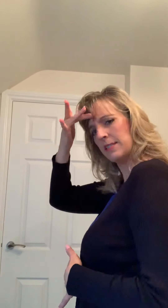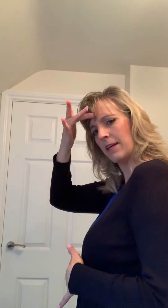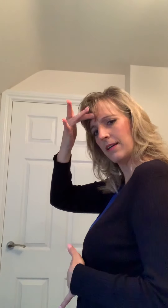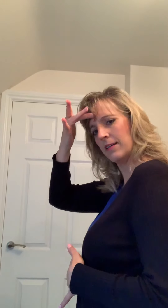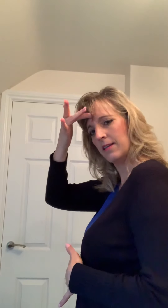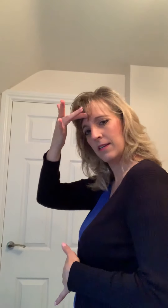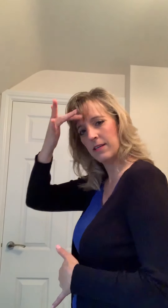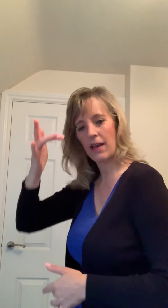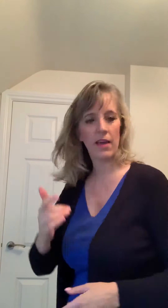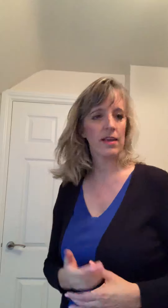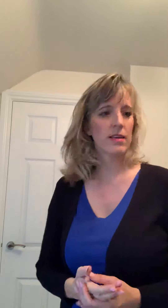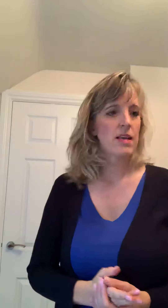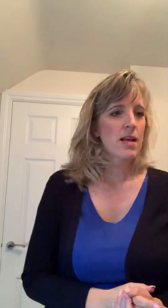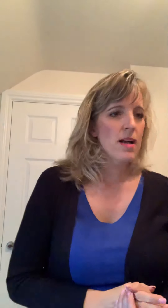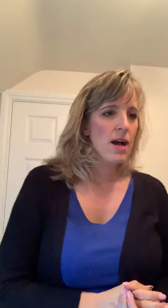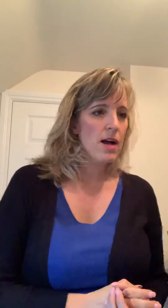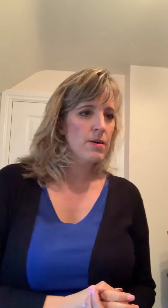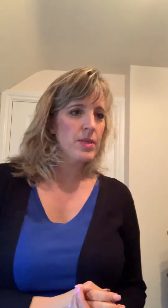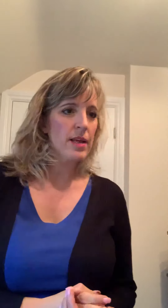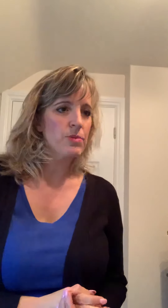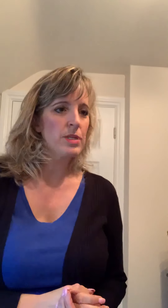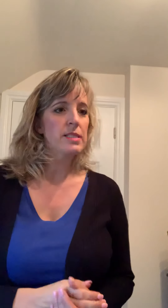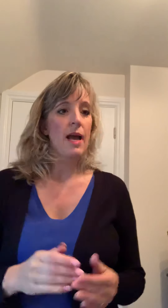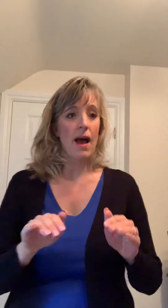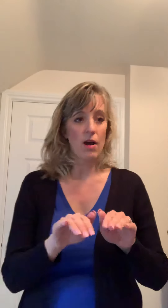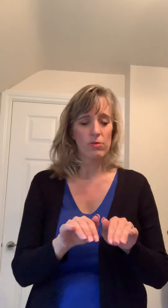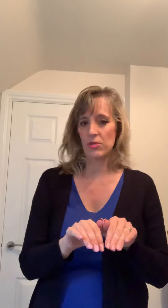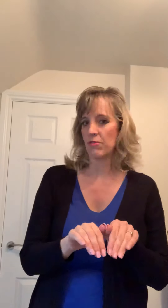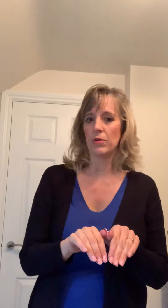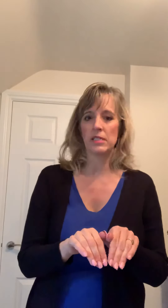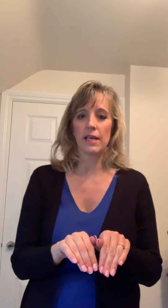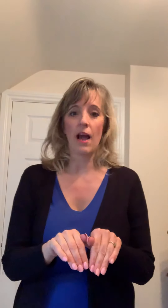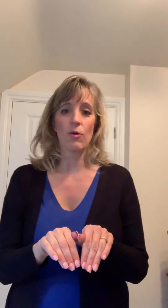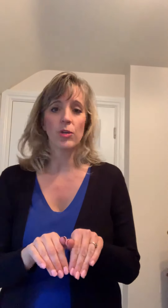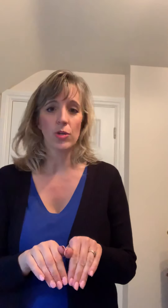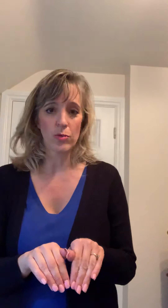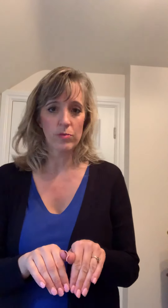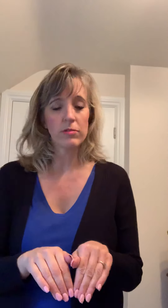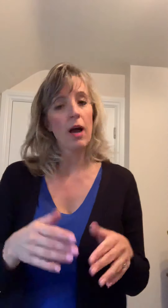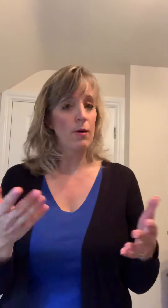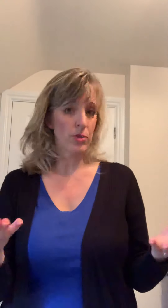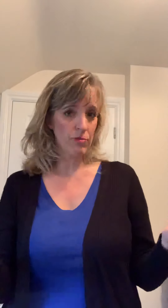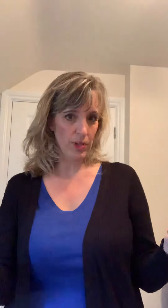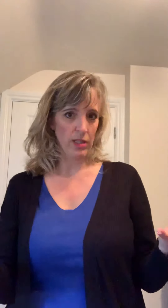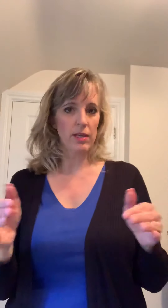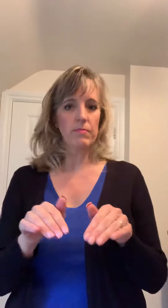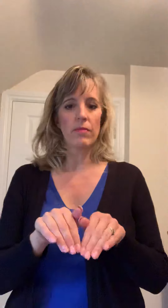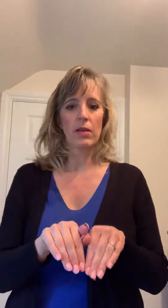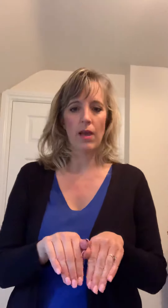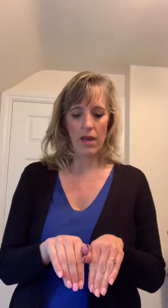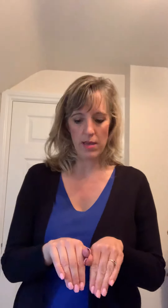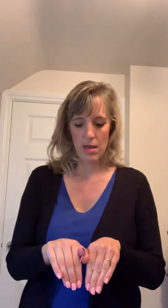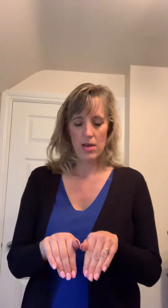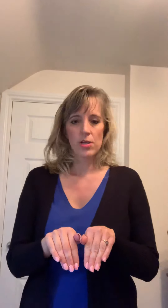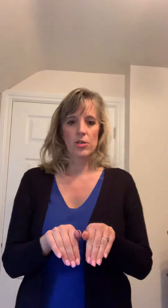sick, okay? The next one is how. So if you wanted to say, how are you? How are you feeling? Okay. You